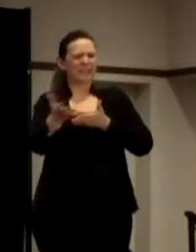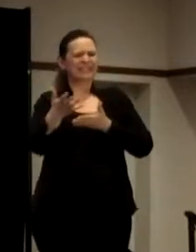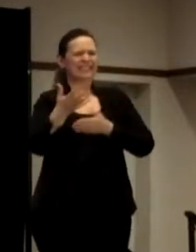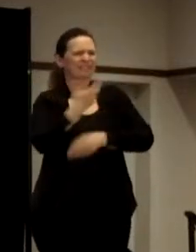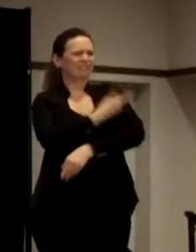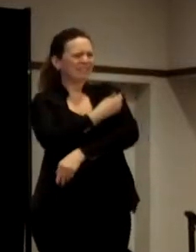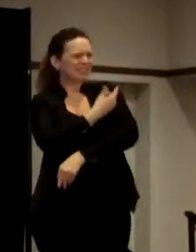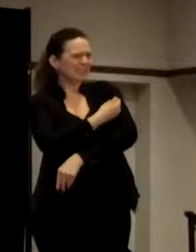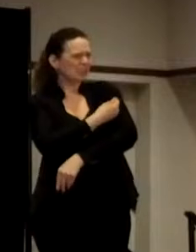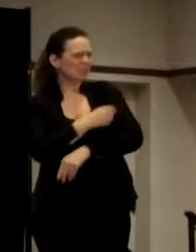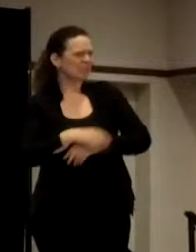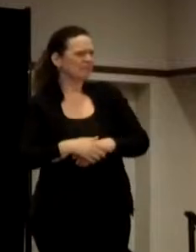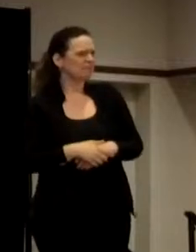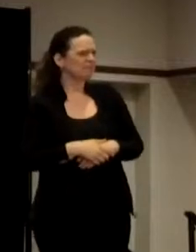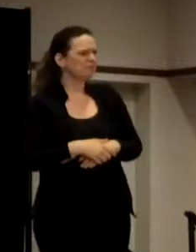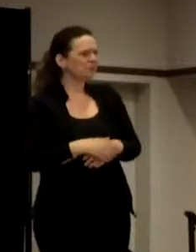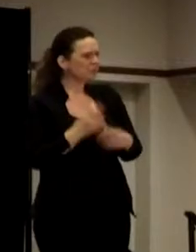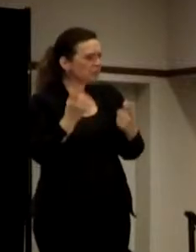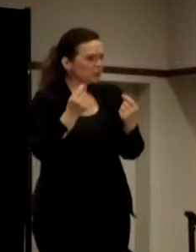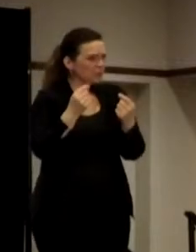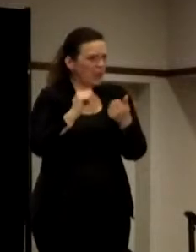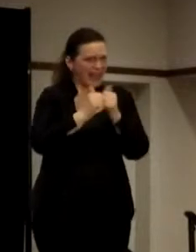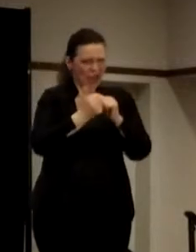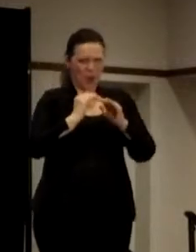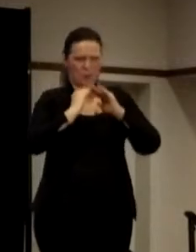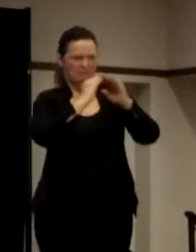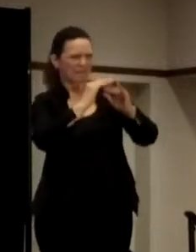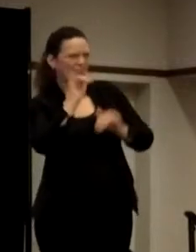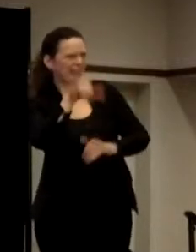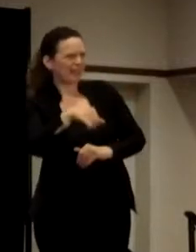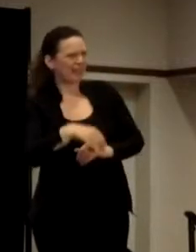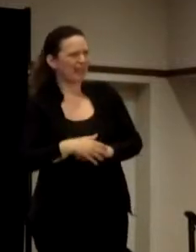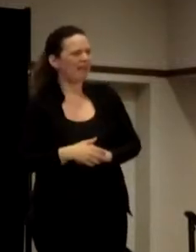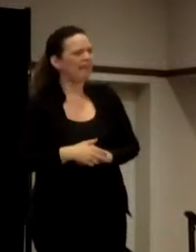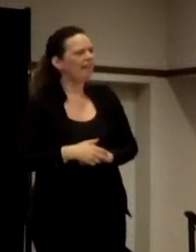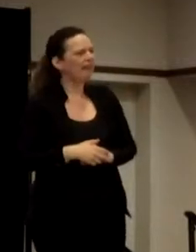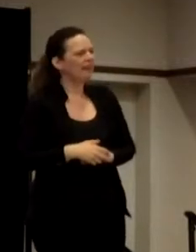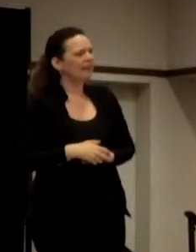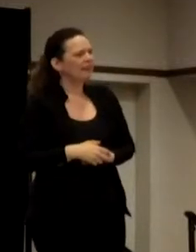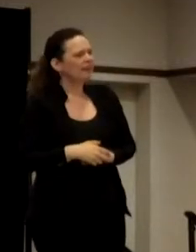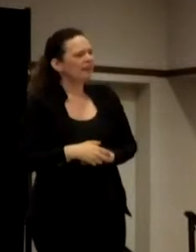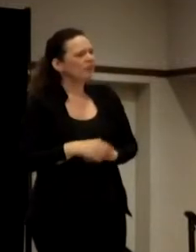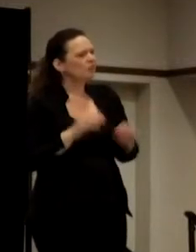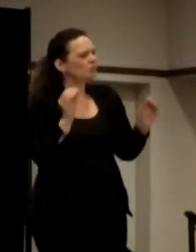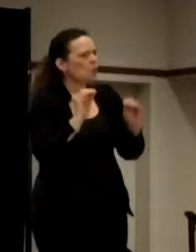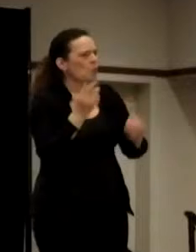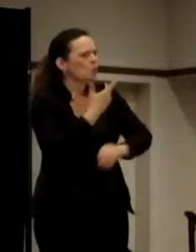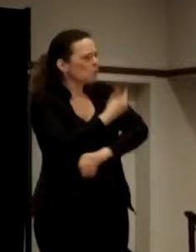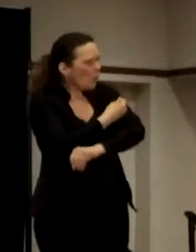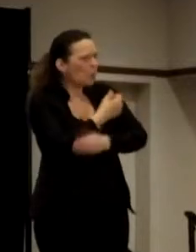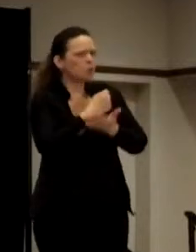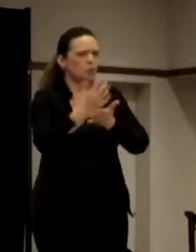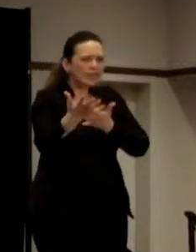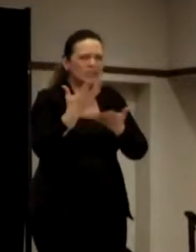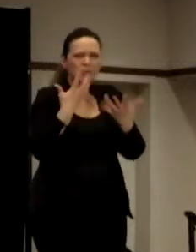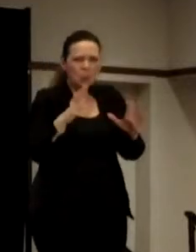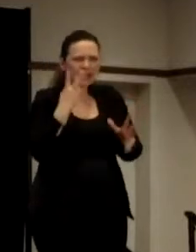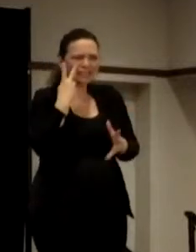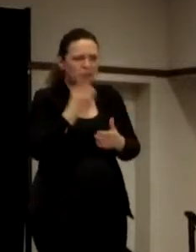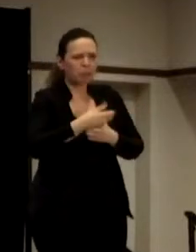What are some of the efforts the county goes through to make sure that no dose is wasted? Obviously, you said you got a call, and that's how you